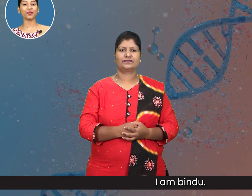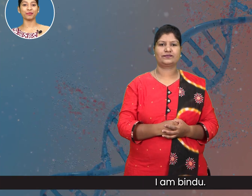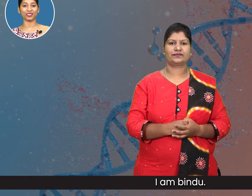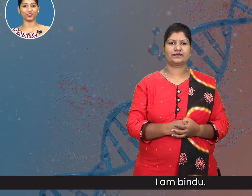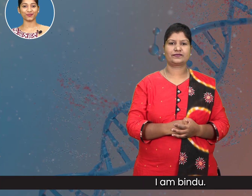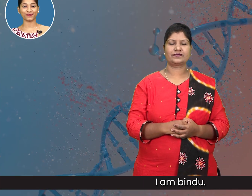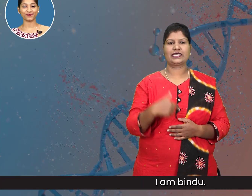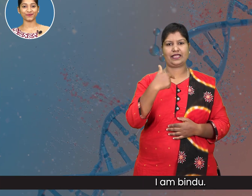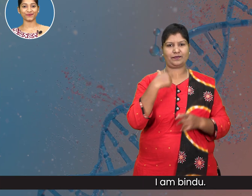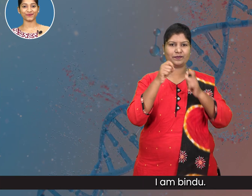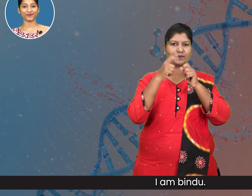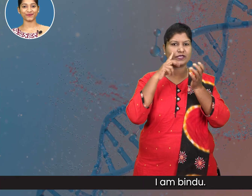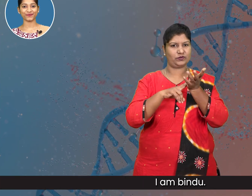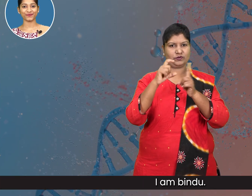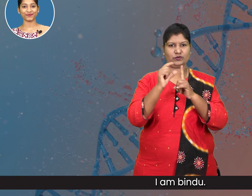I am Bindu.